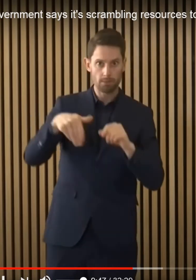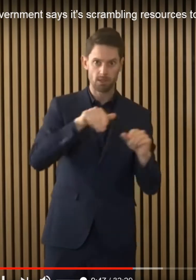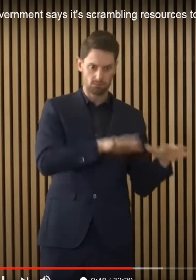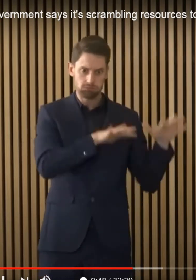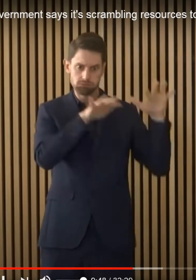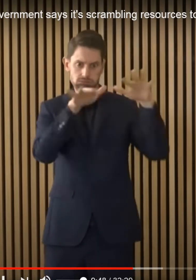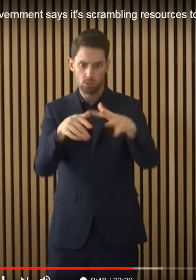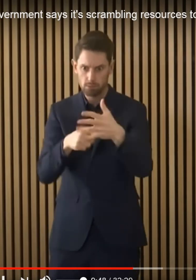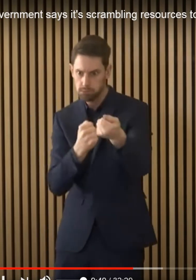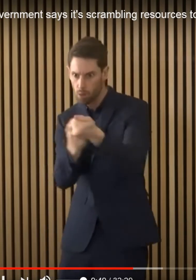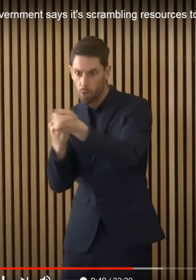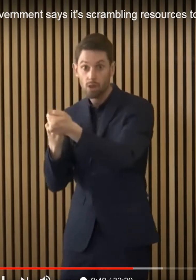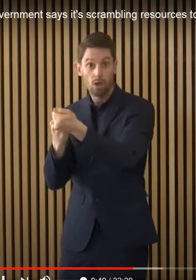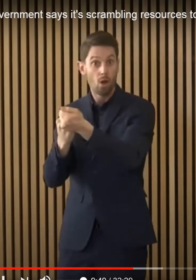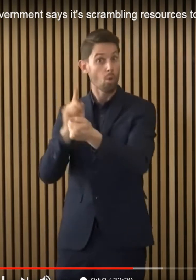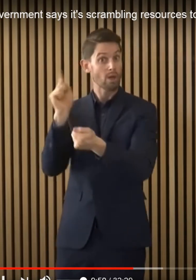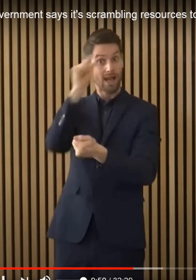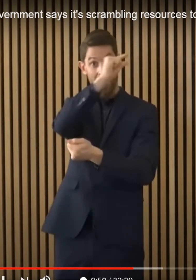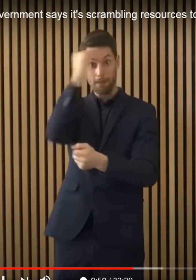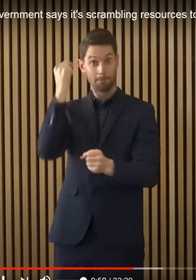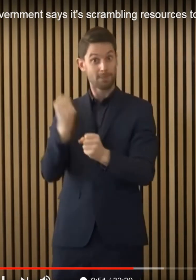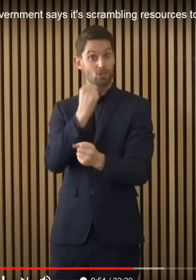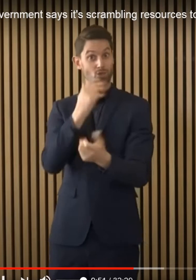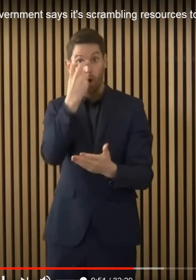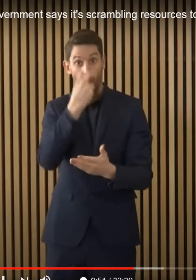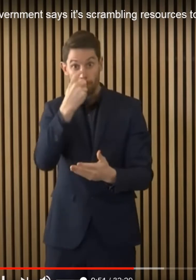that the residents there are looked after.